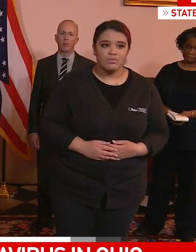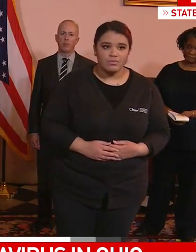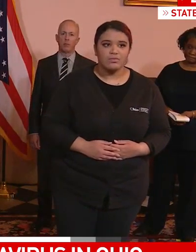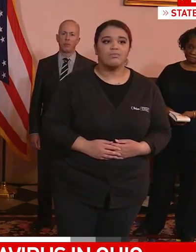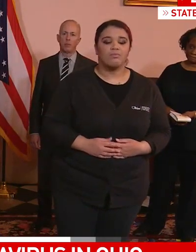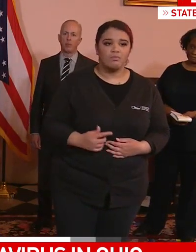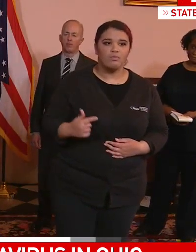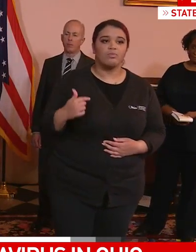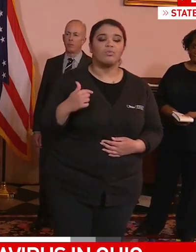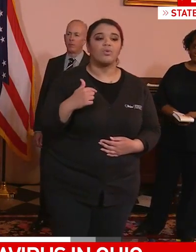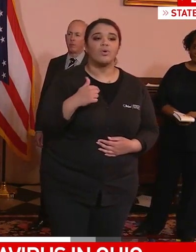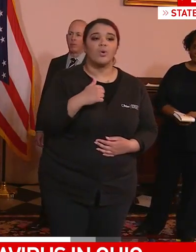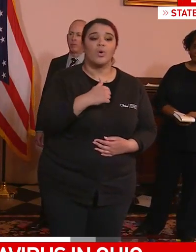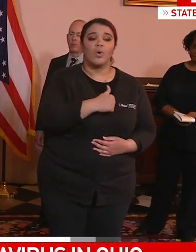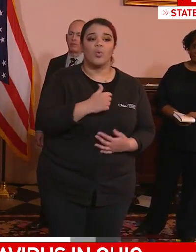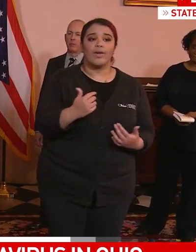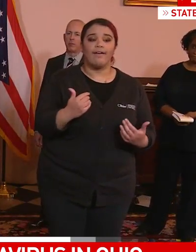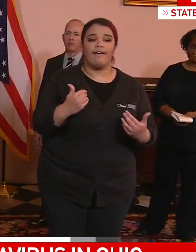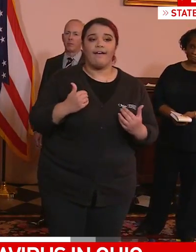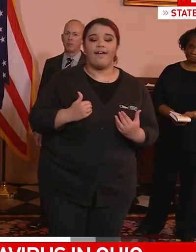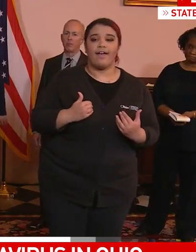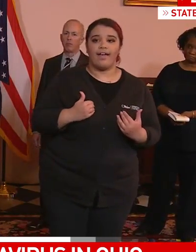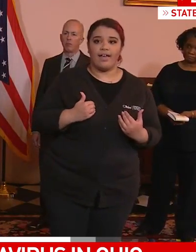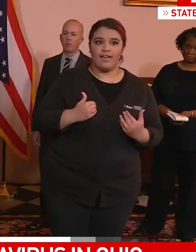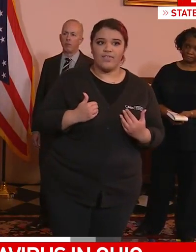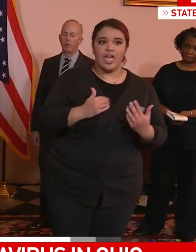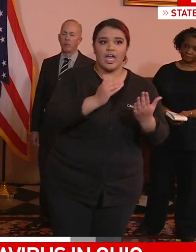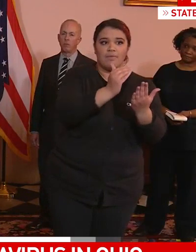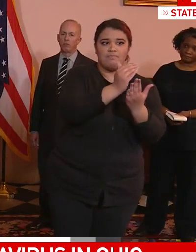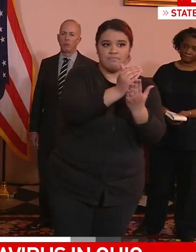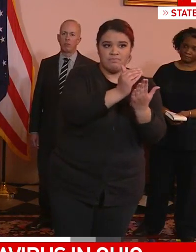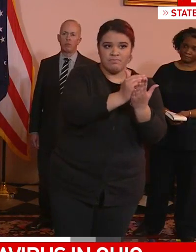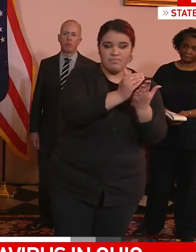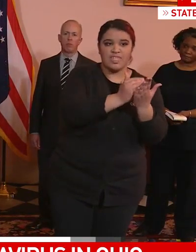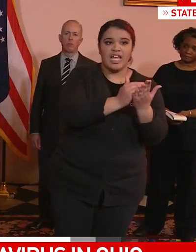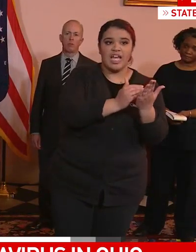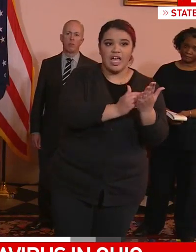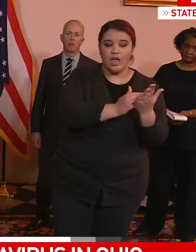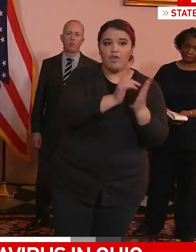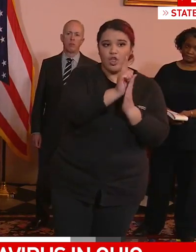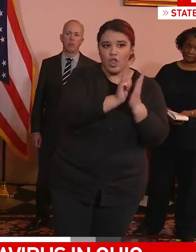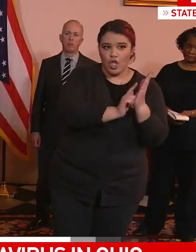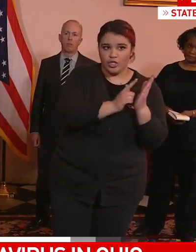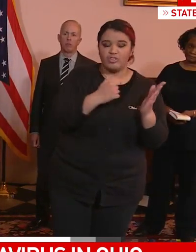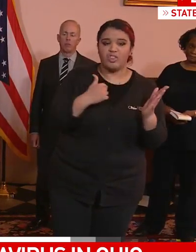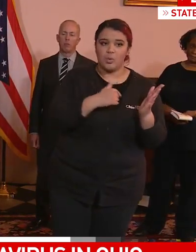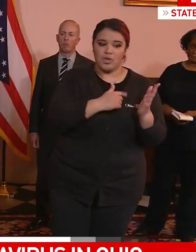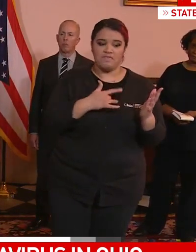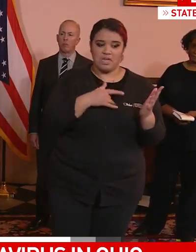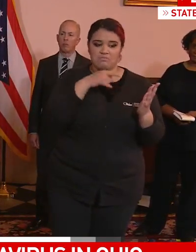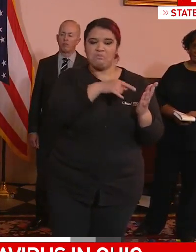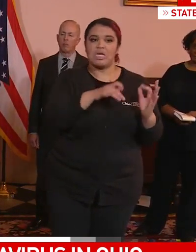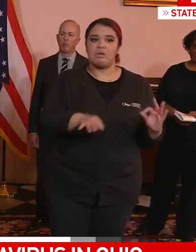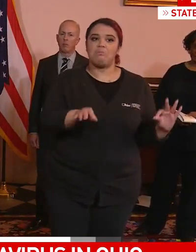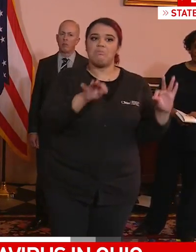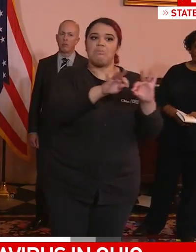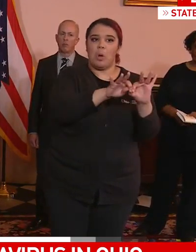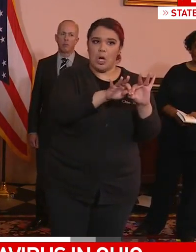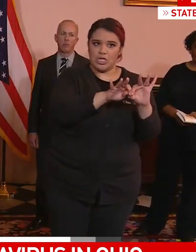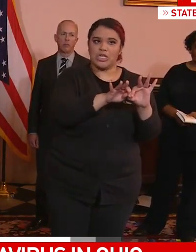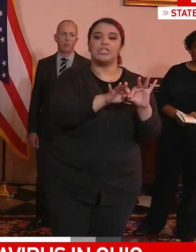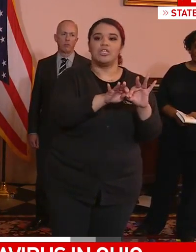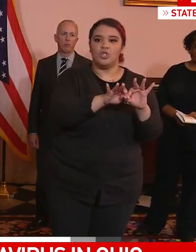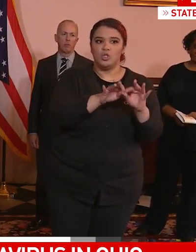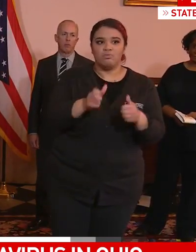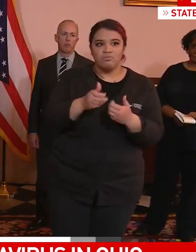of the legislature of things that we believe we need to have passed that we cannot do by executive order,